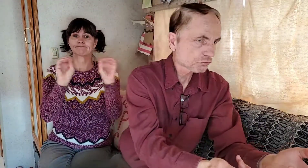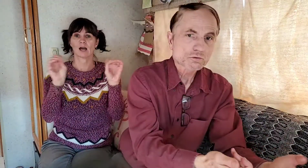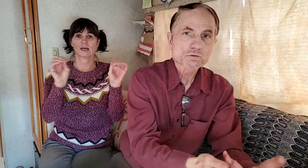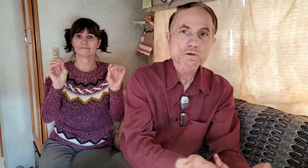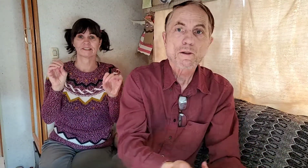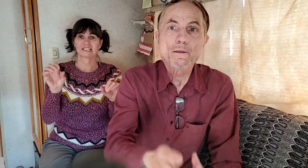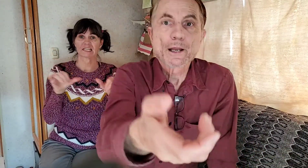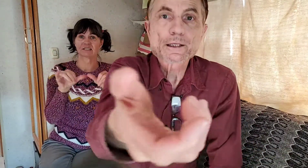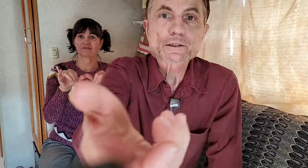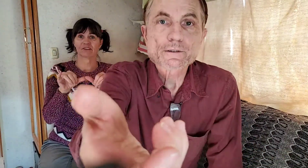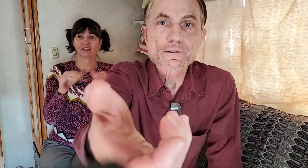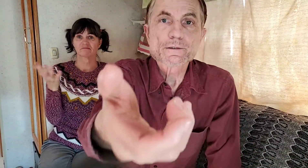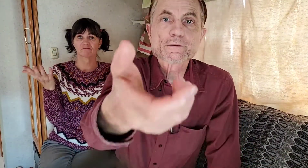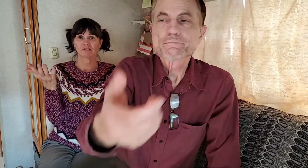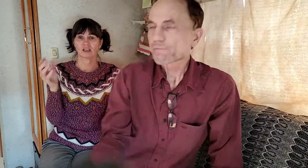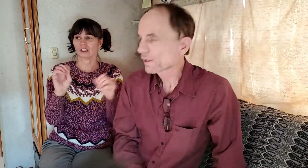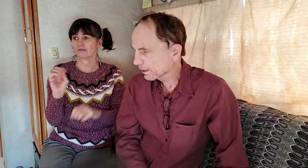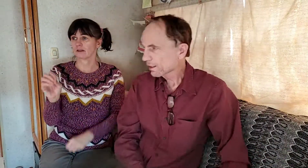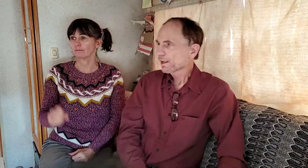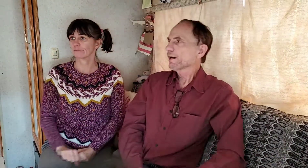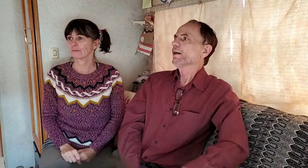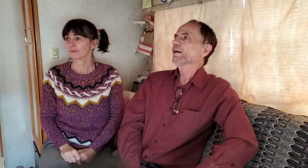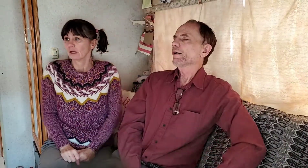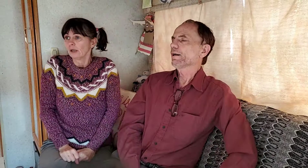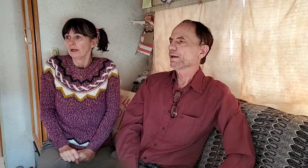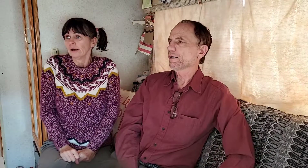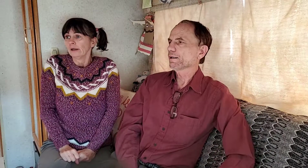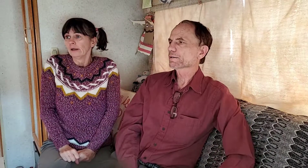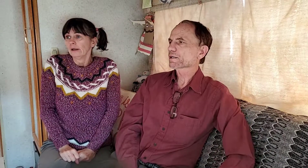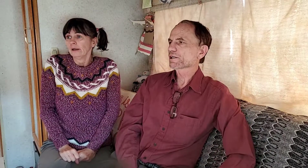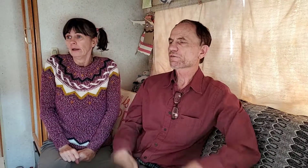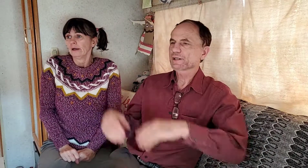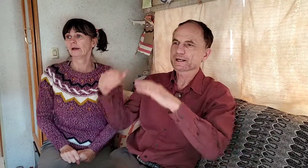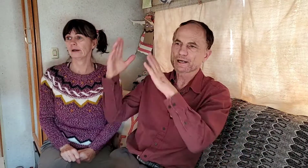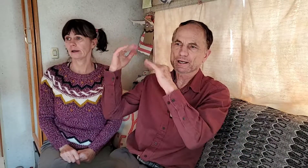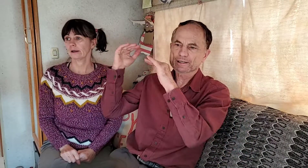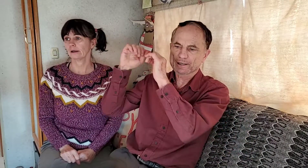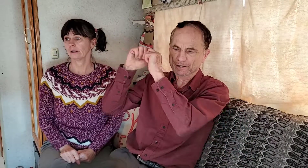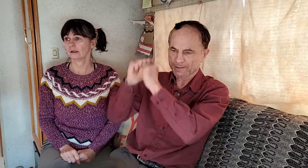But it doesn't fit any of them. So much for that idea.